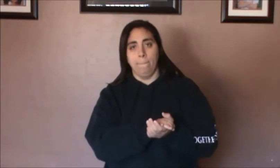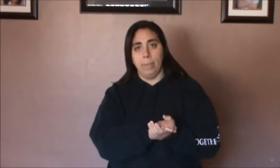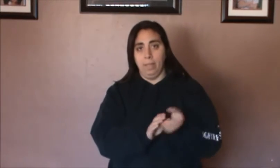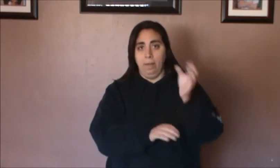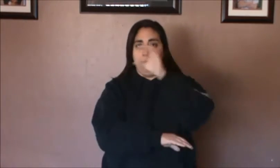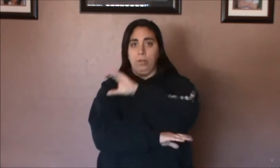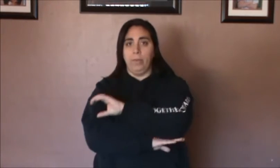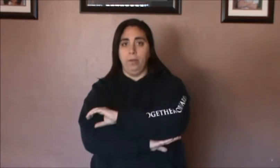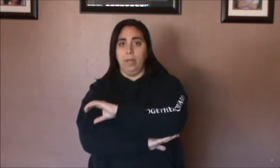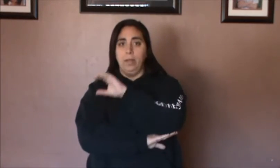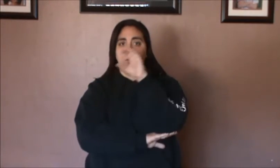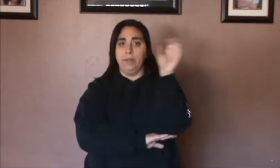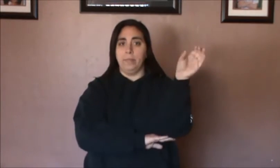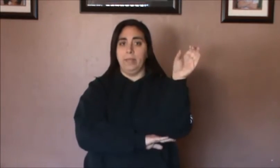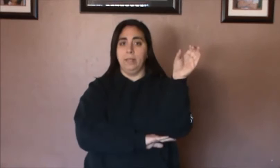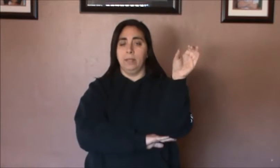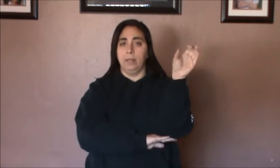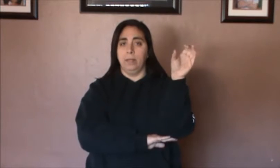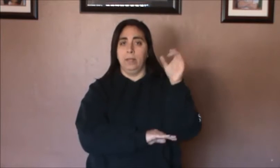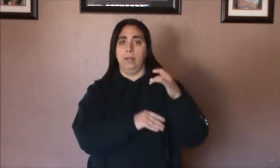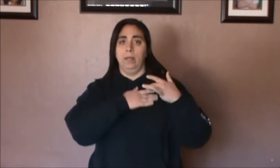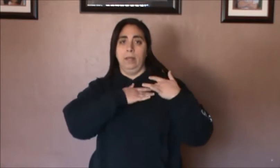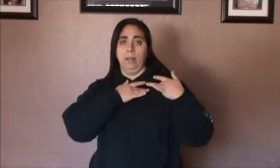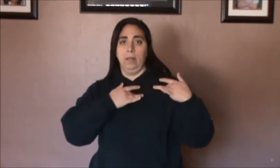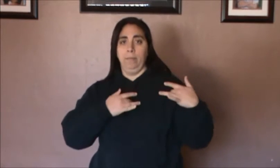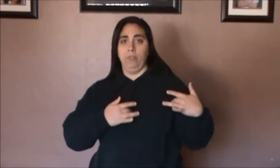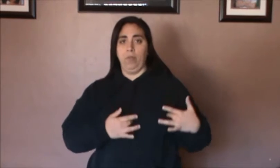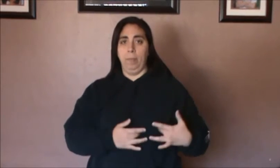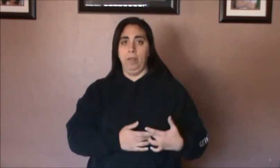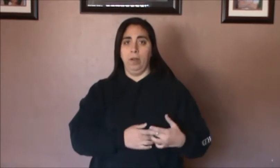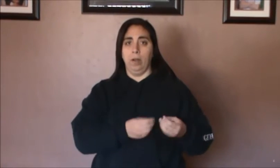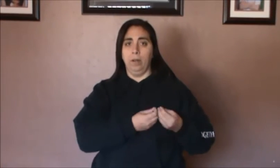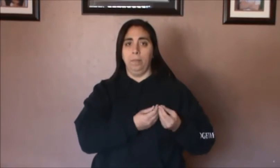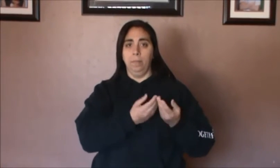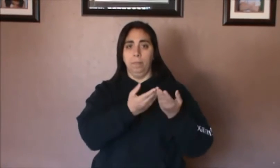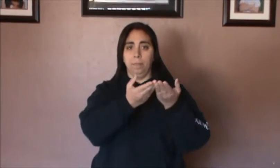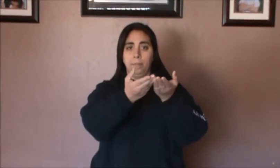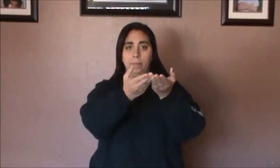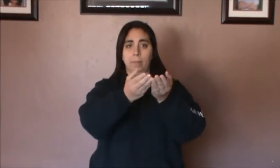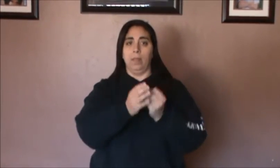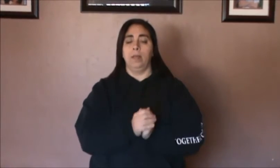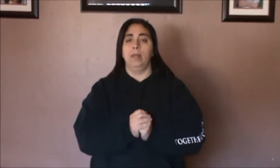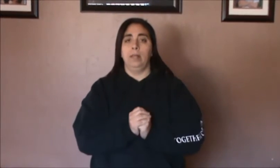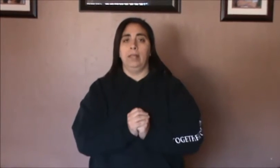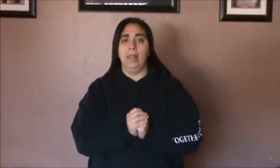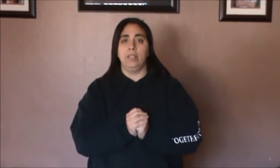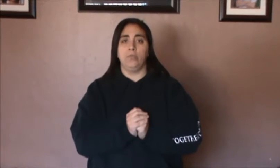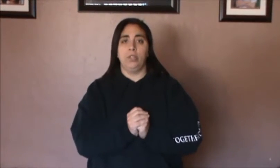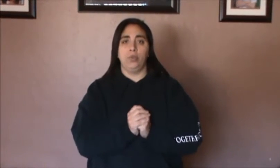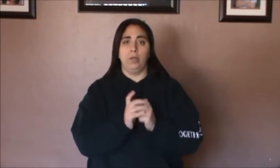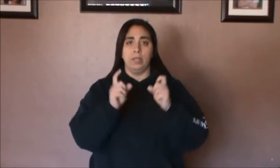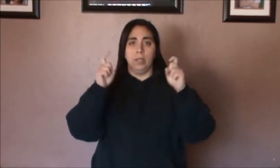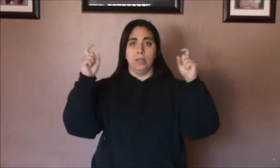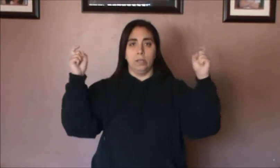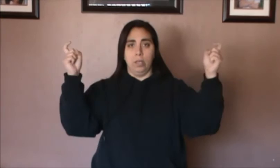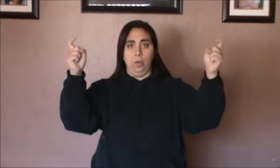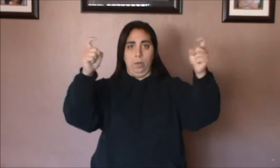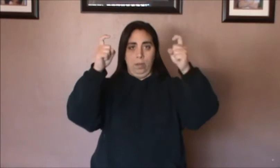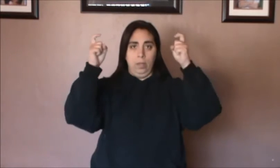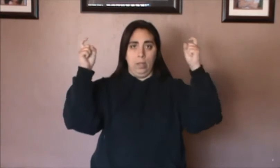And then of course we go again, Christmas comes from the heart. Let us rejoice. So this